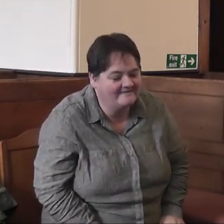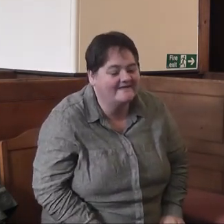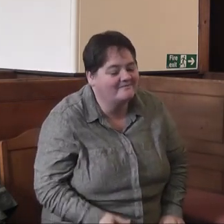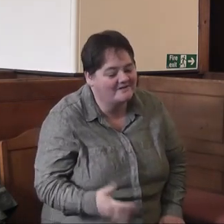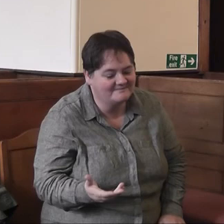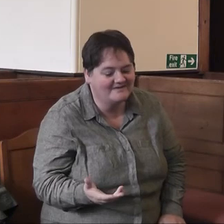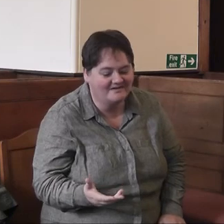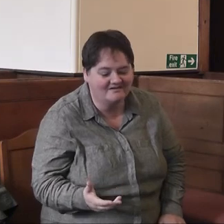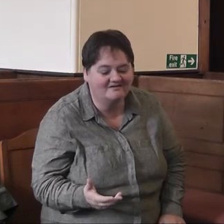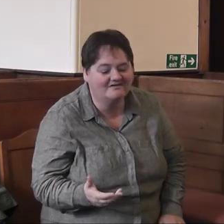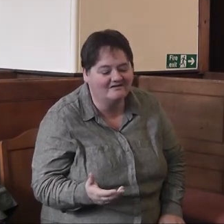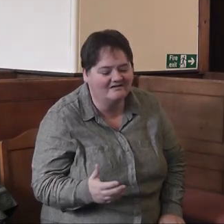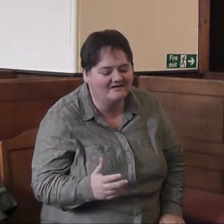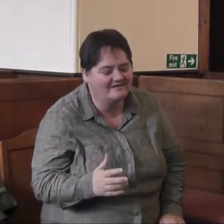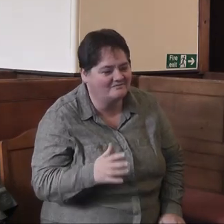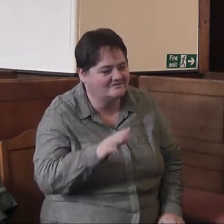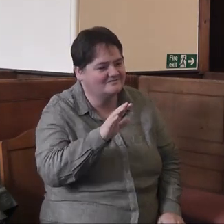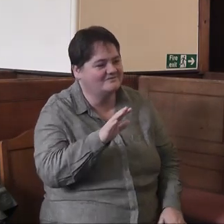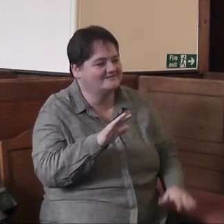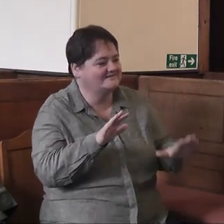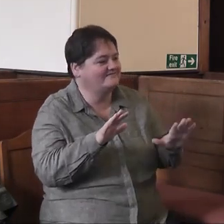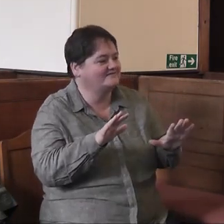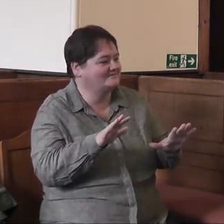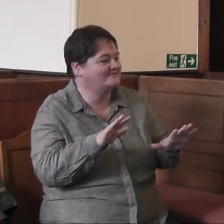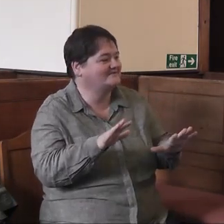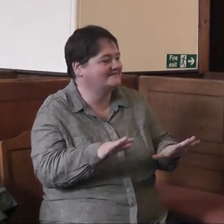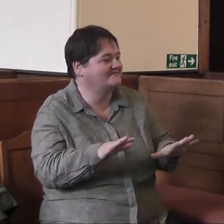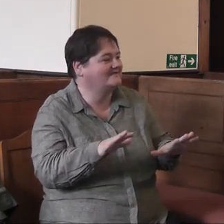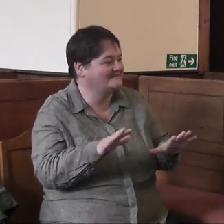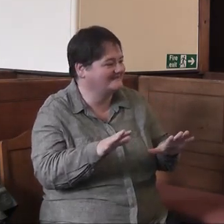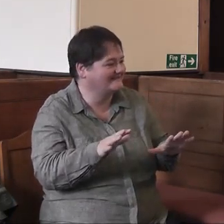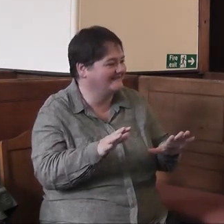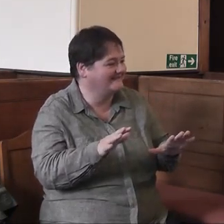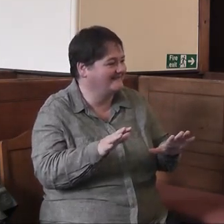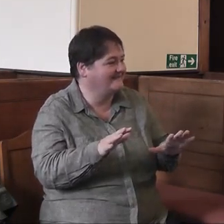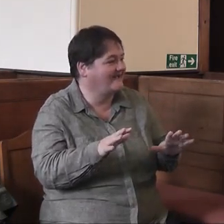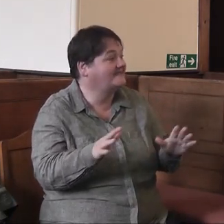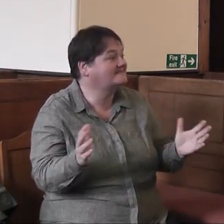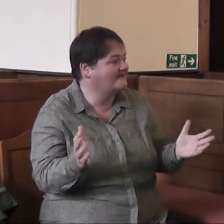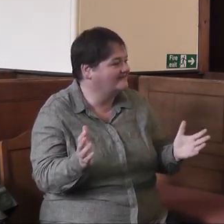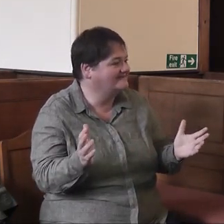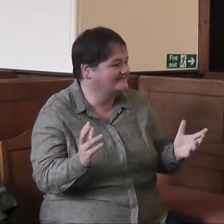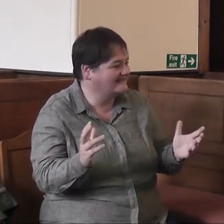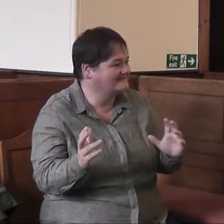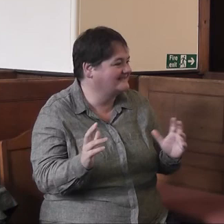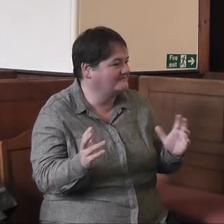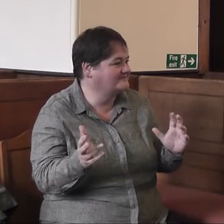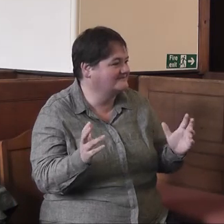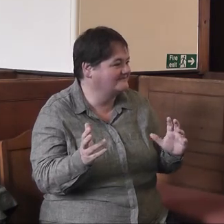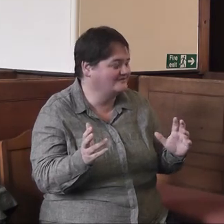that made me think, okay, what's the difference between stillness and silence, as in absence of